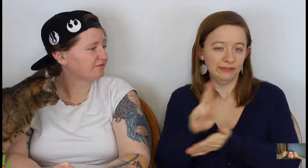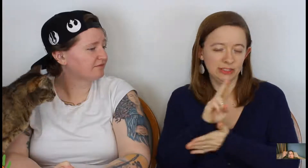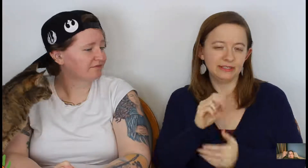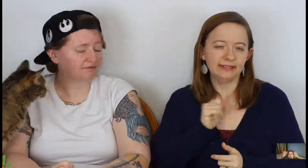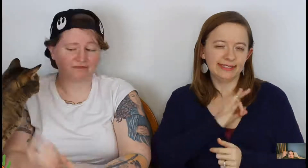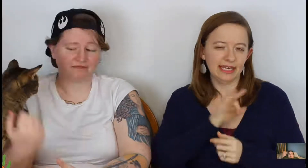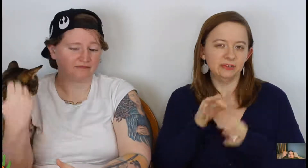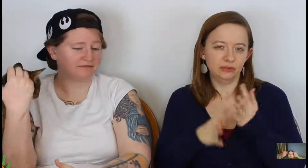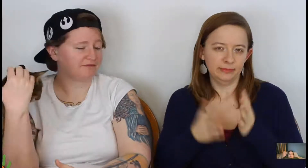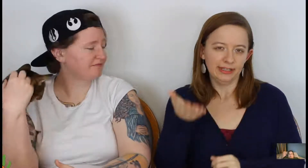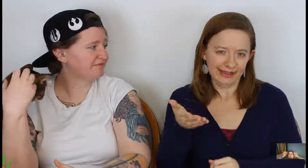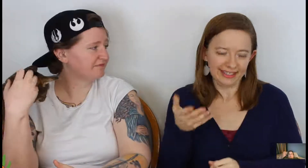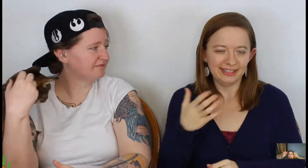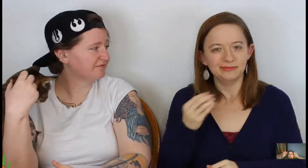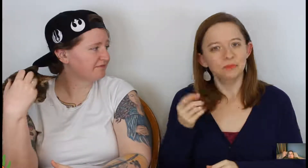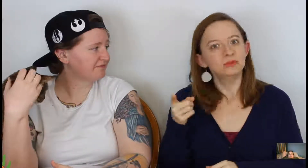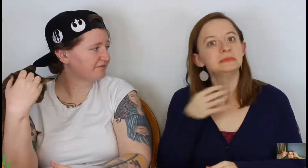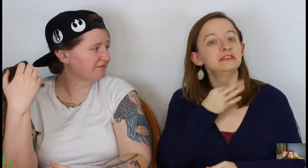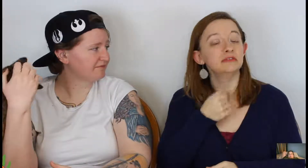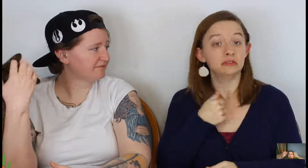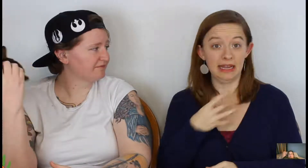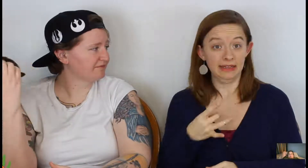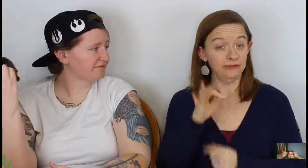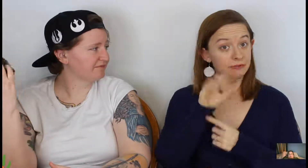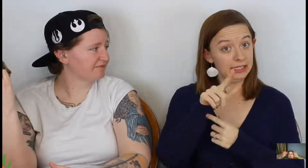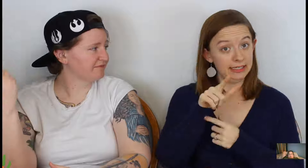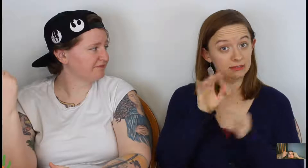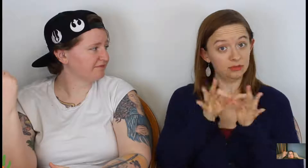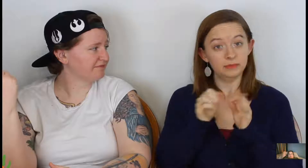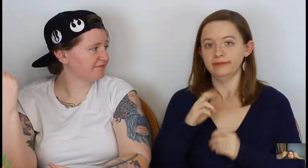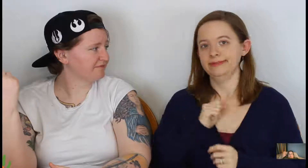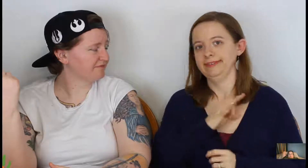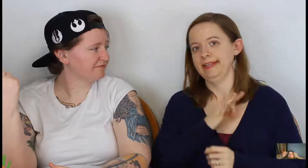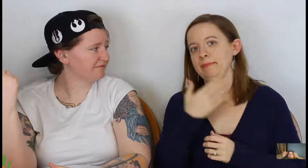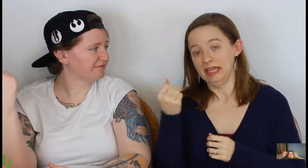explain. I work at a university as a staff interpreter, and so